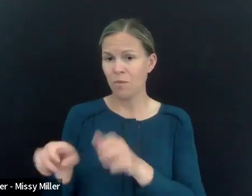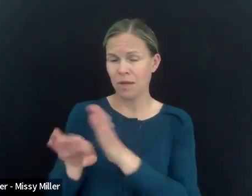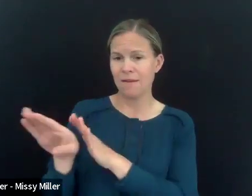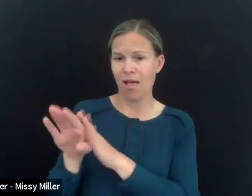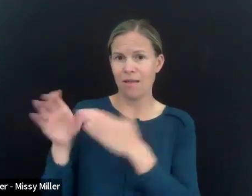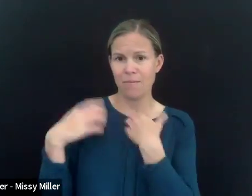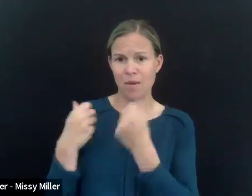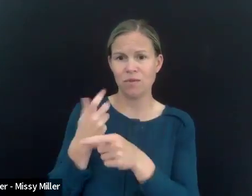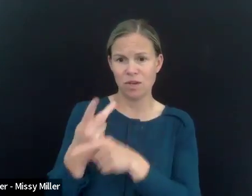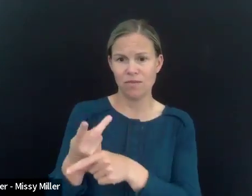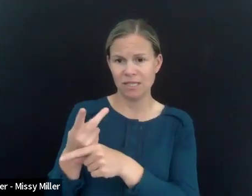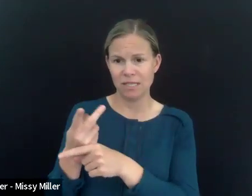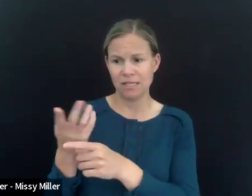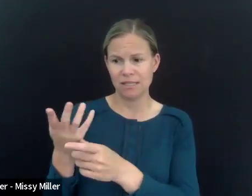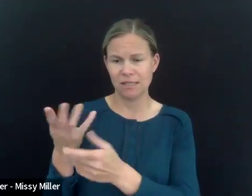and everything in between.